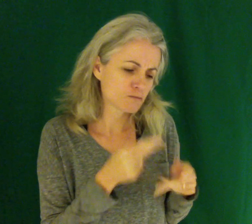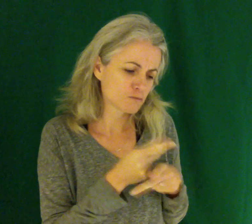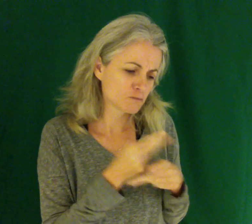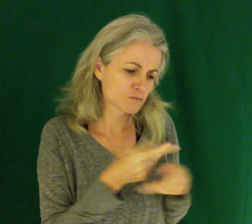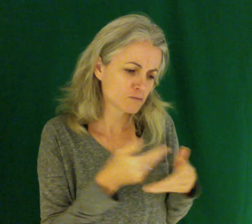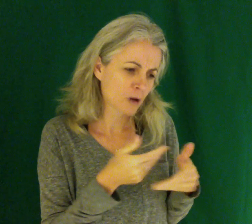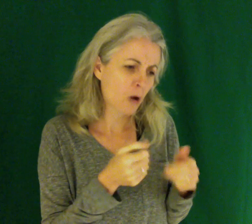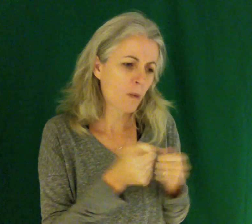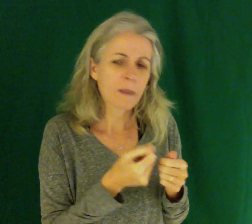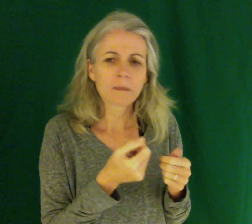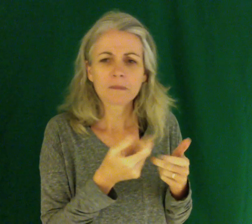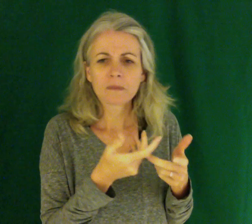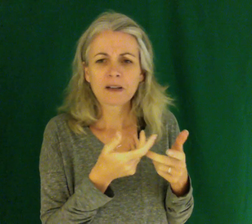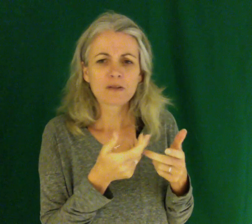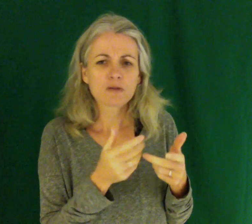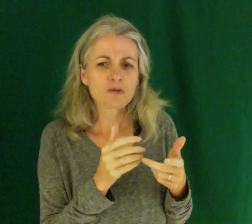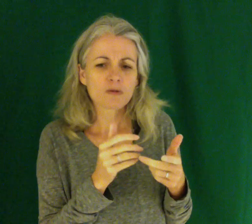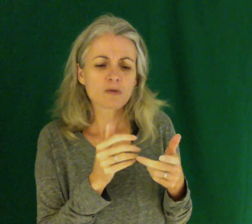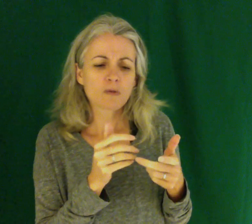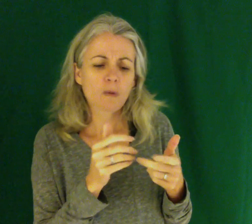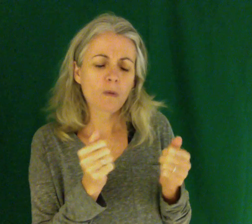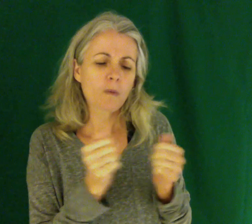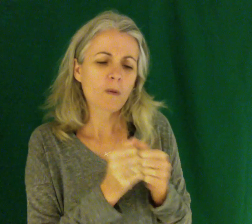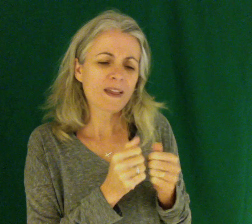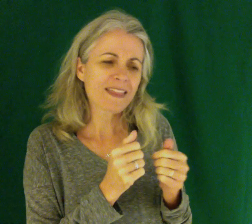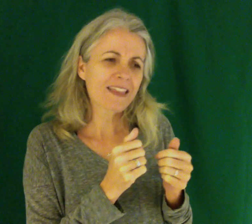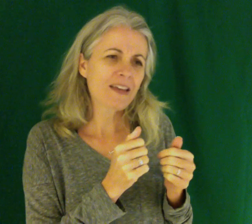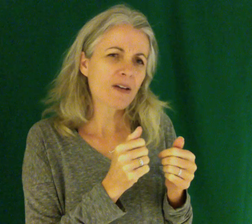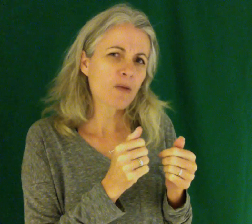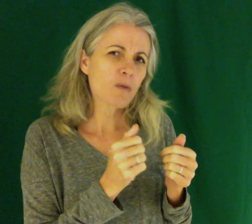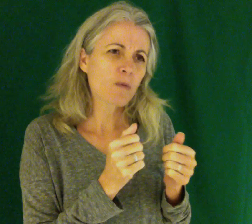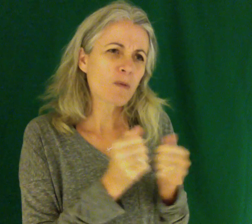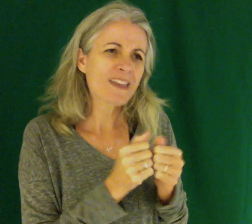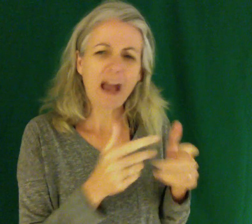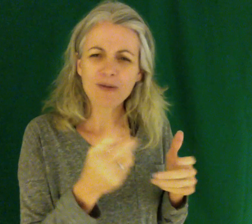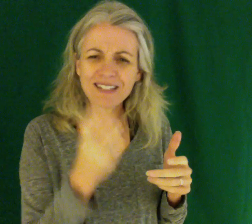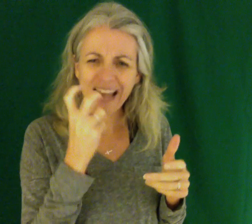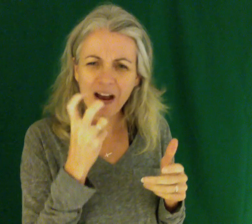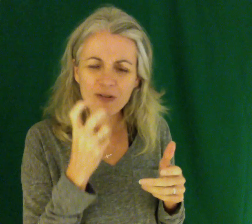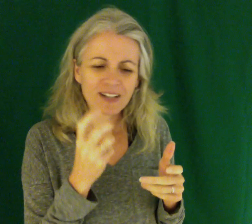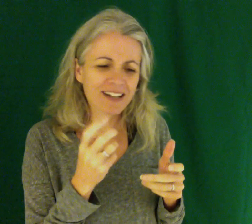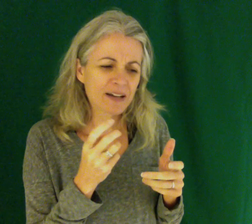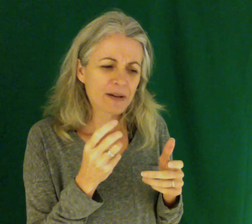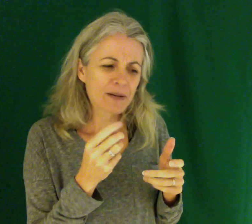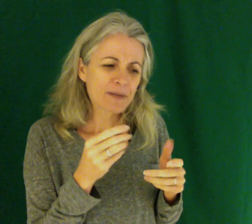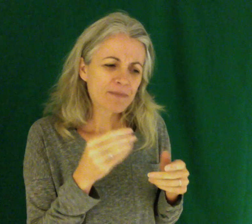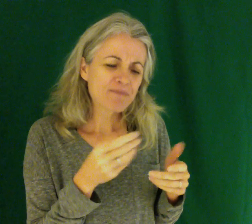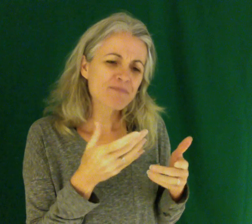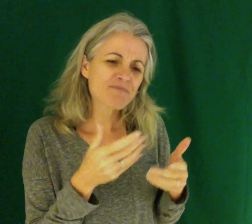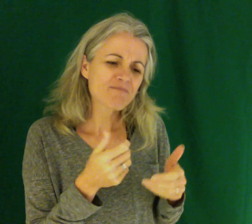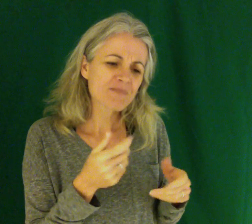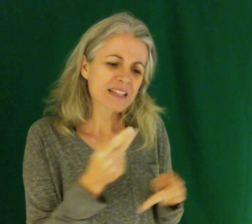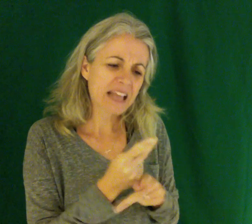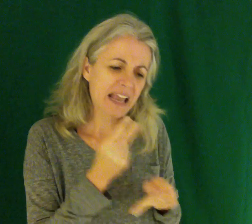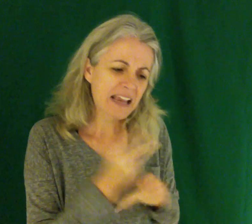of doubtlessness. And in the cool shade of fearlessness, fan it with the fan of joy